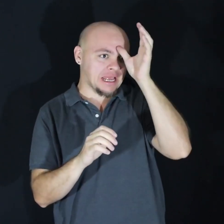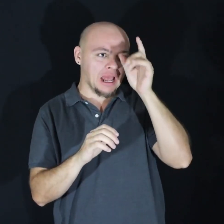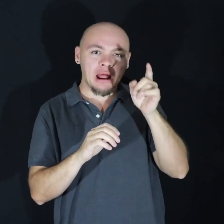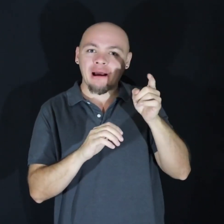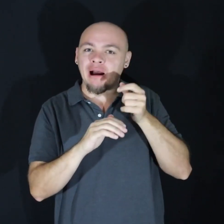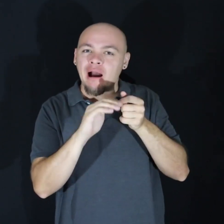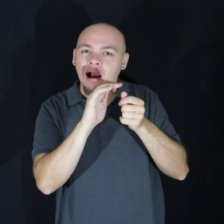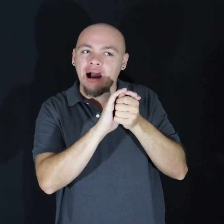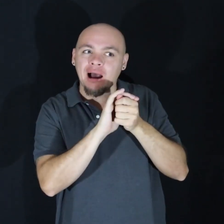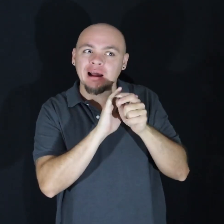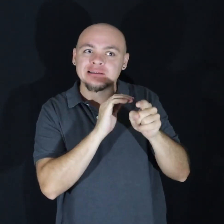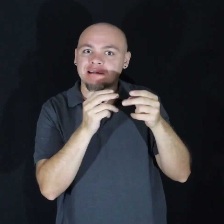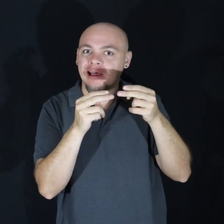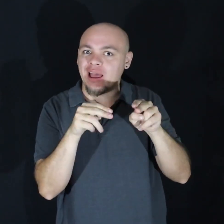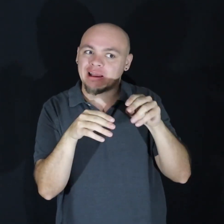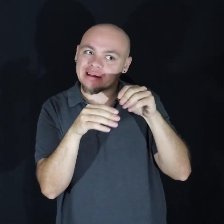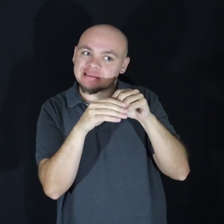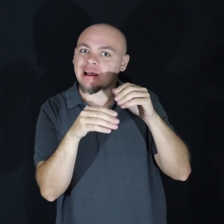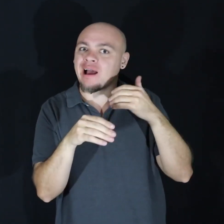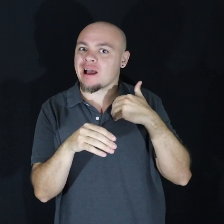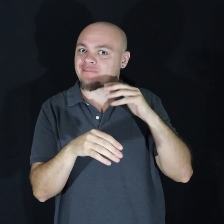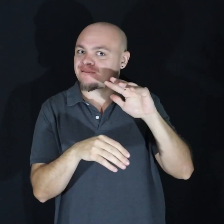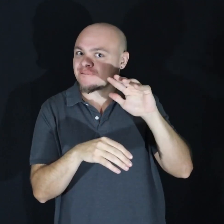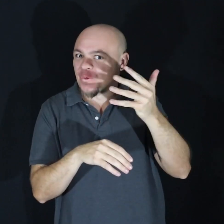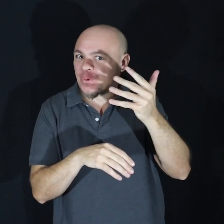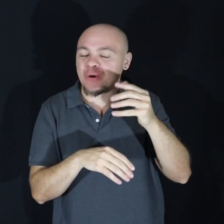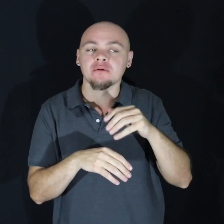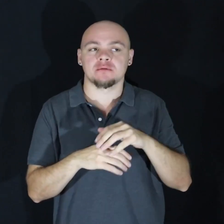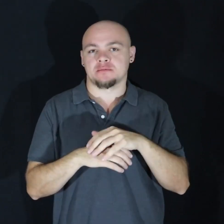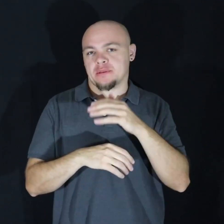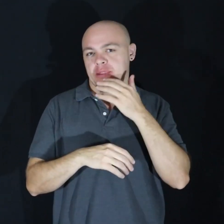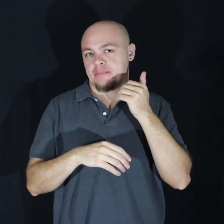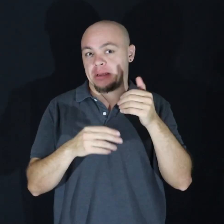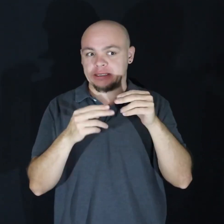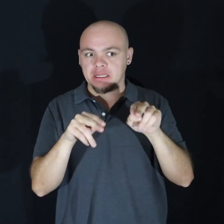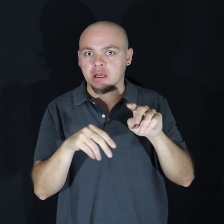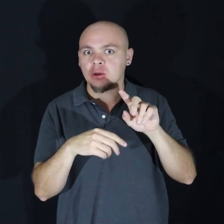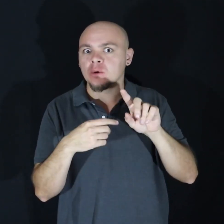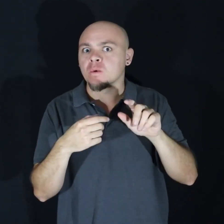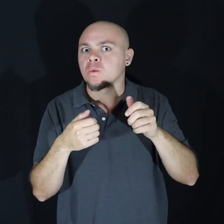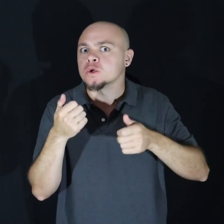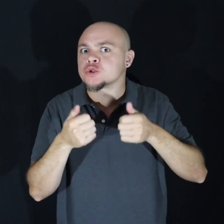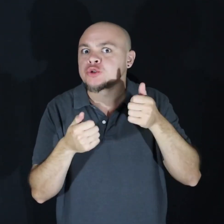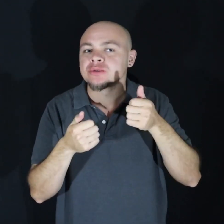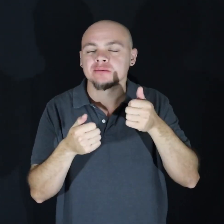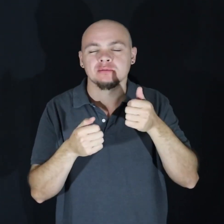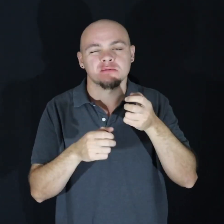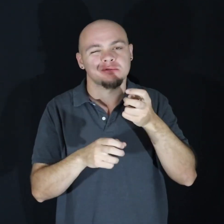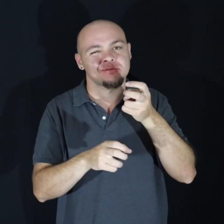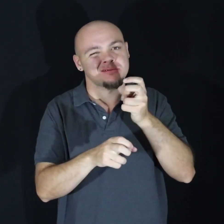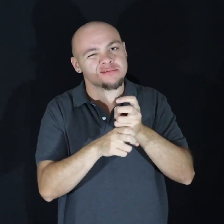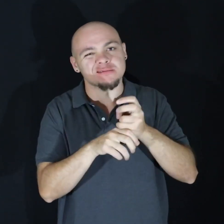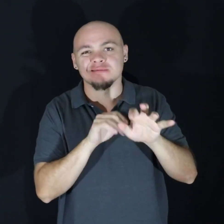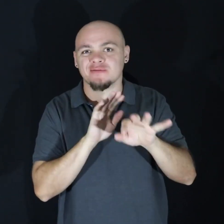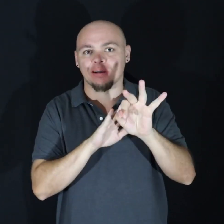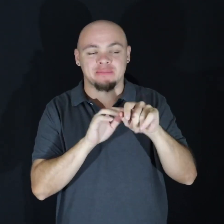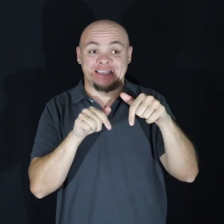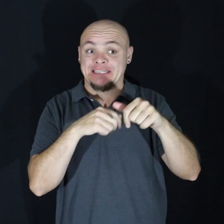coveted $5 egg. I also know the best egg is the hardest to find. This year, I'm